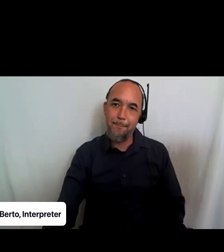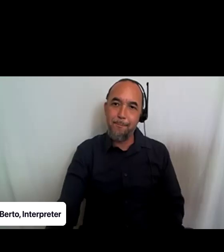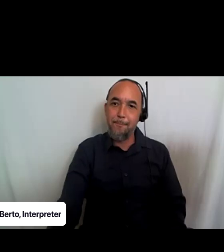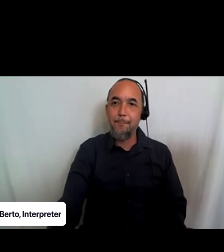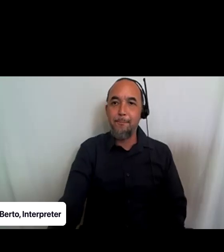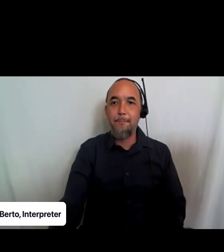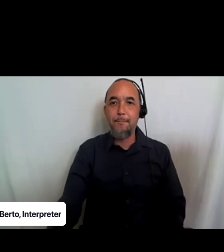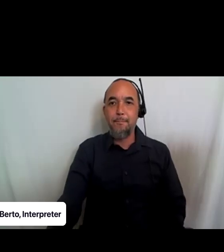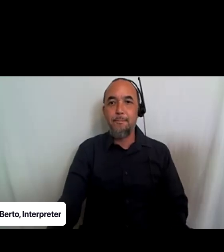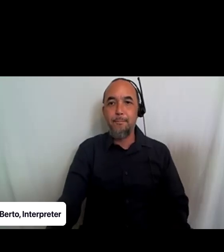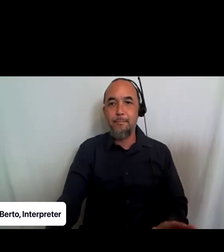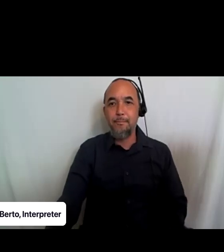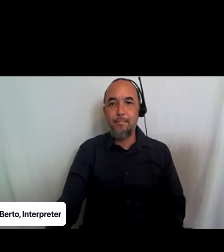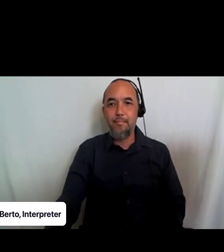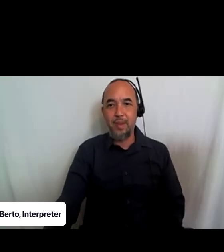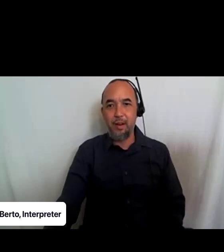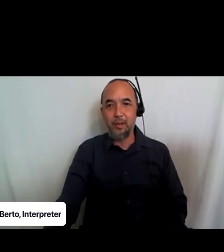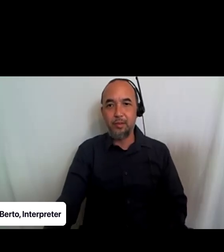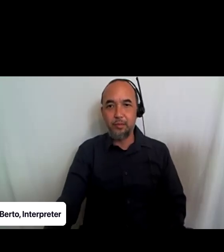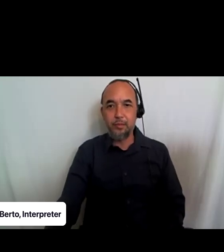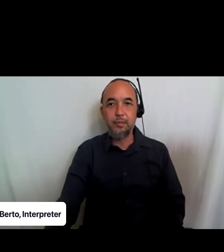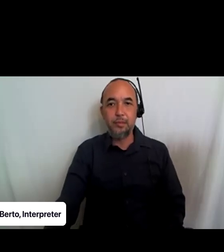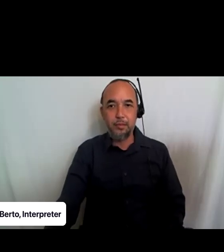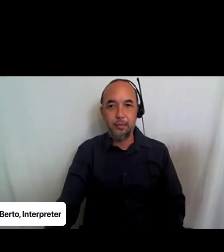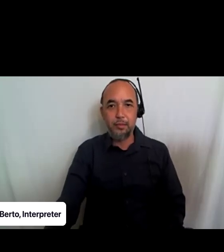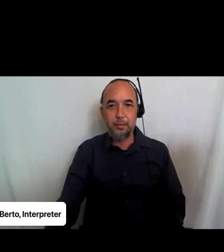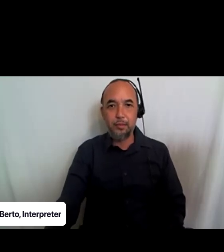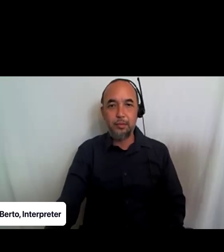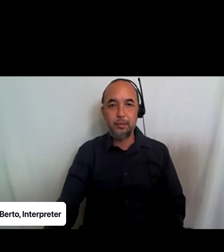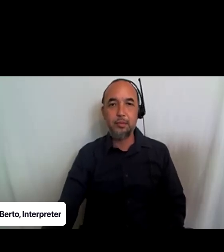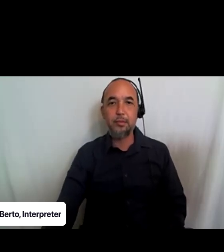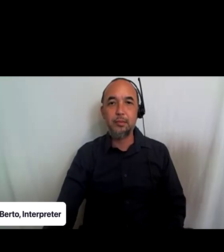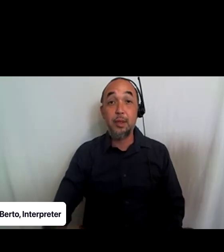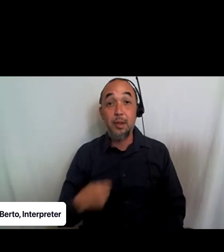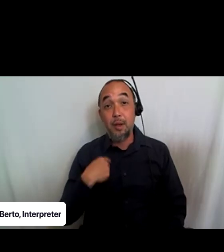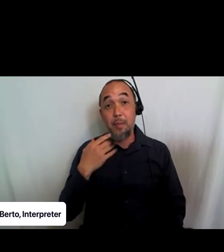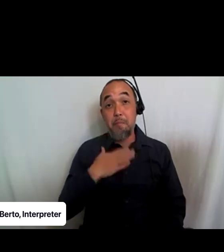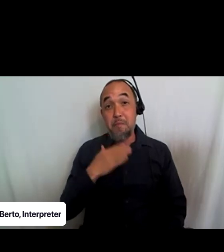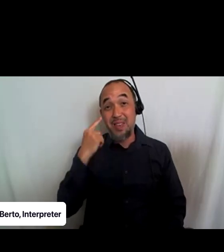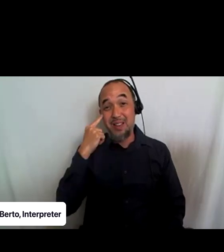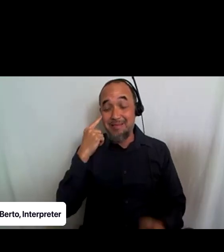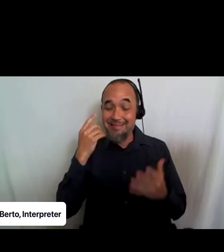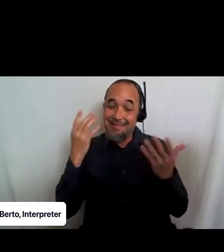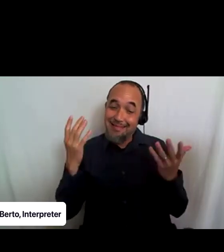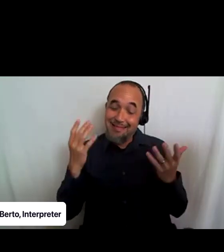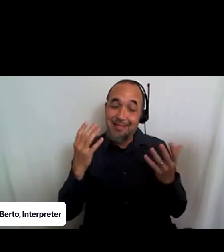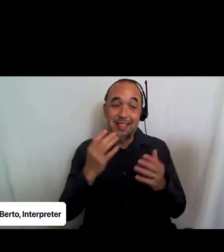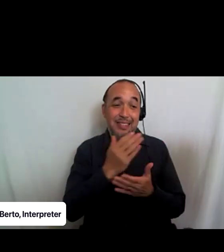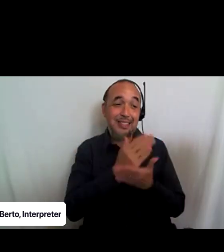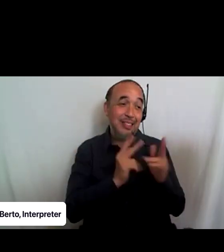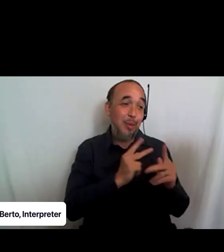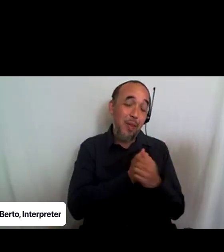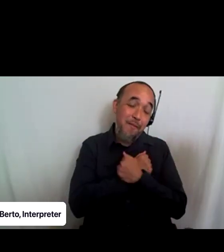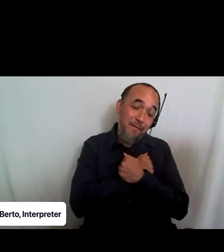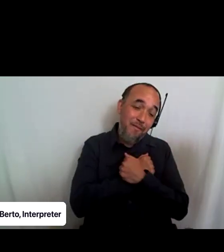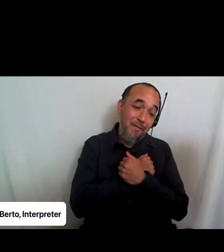my thought on breadcrumbs. A lot of people either love or hate the breadcrumbs. I love it